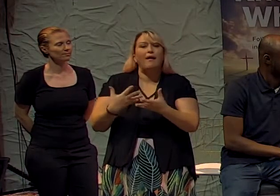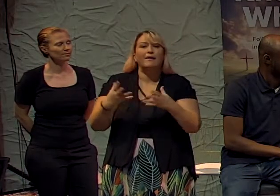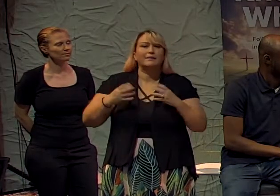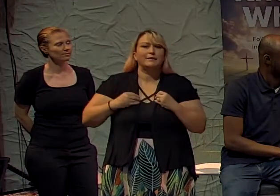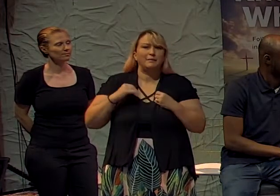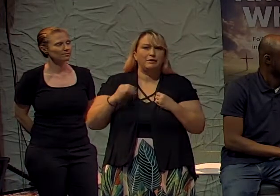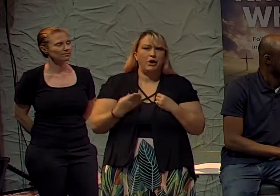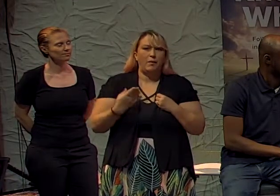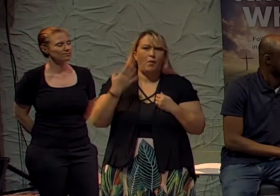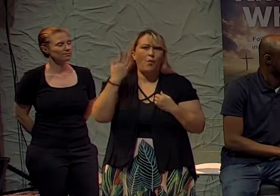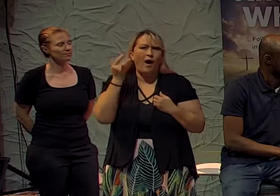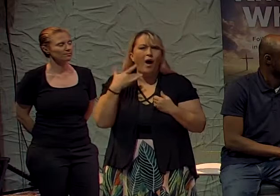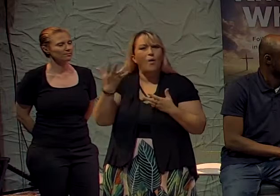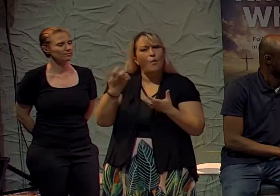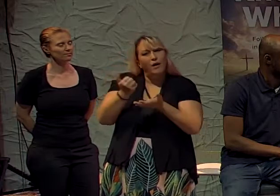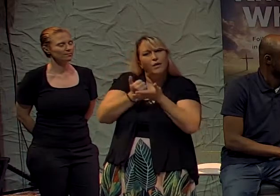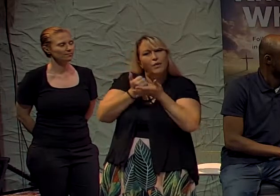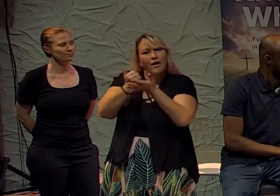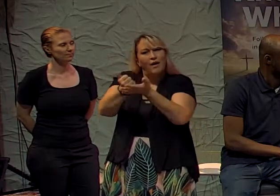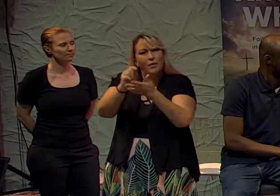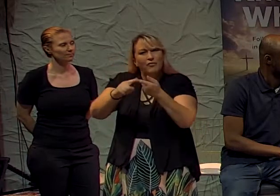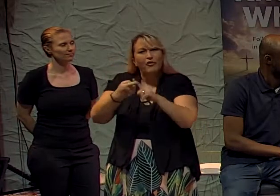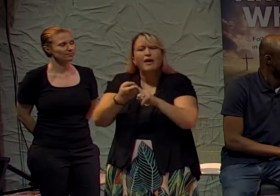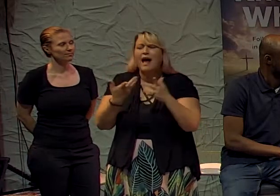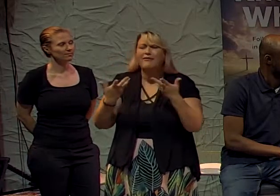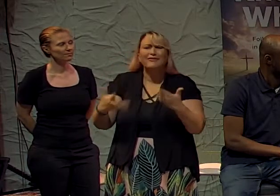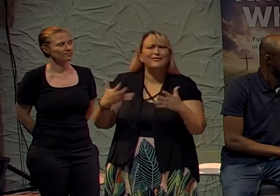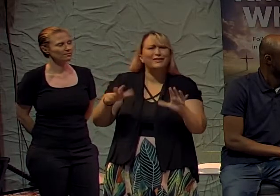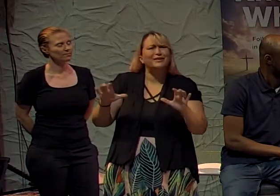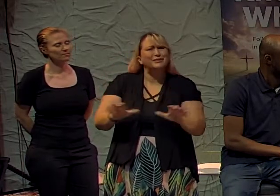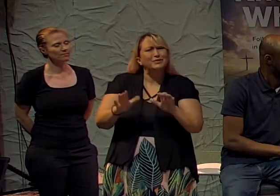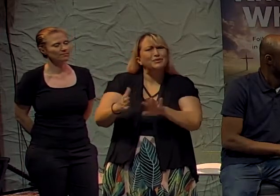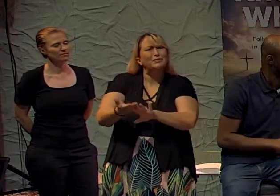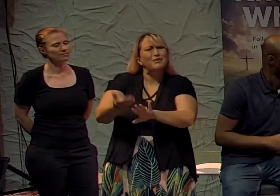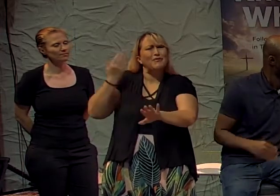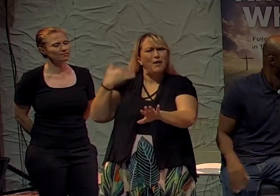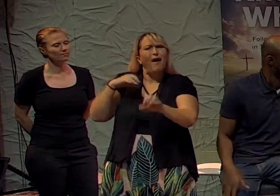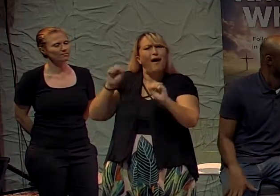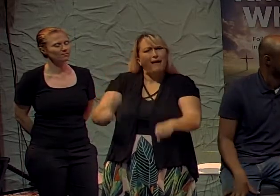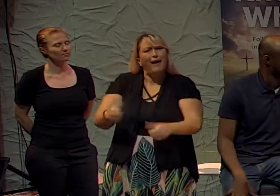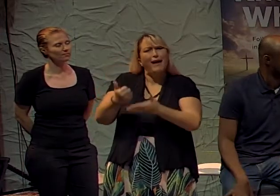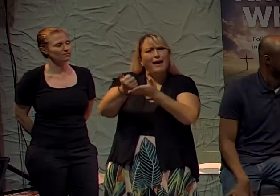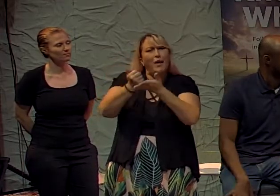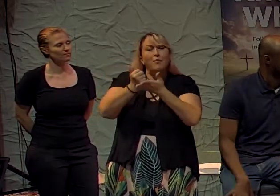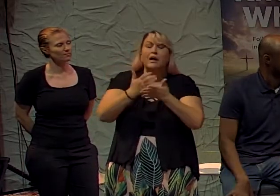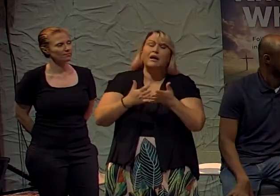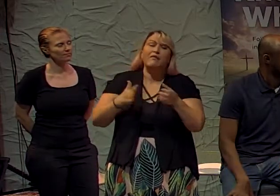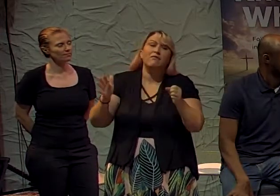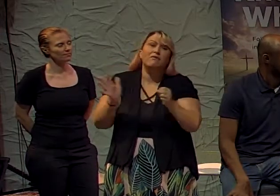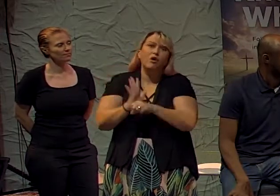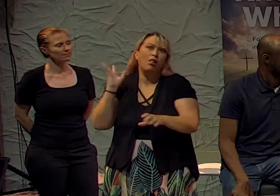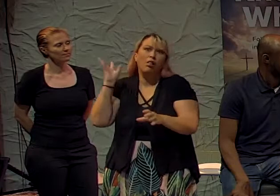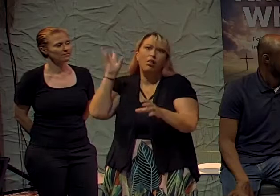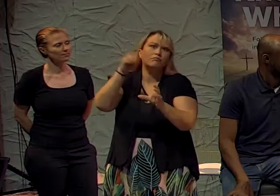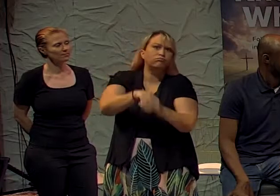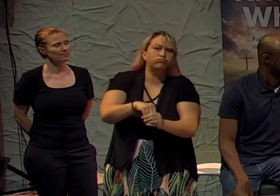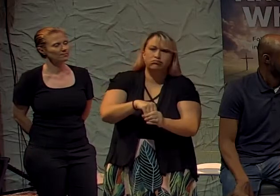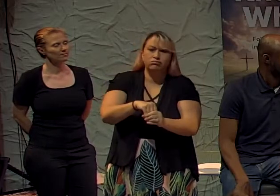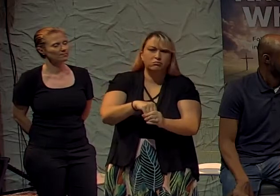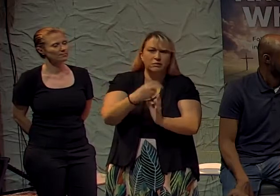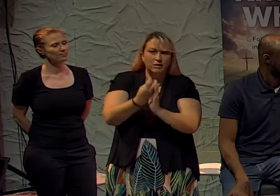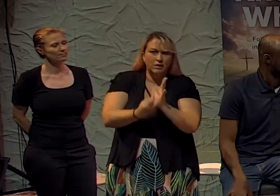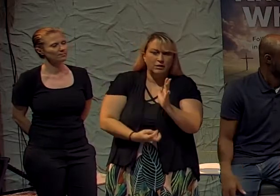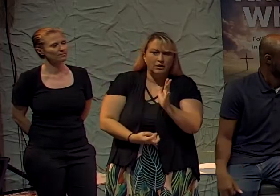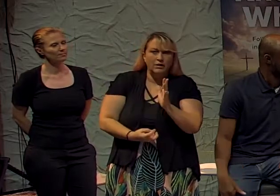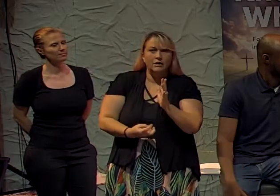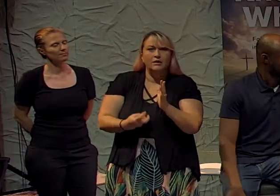because he wanted to help a friend and he said, I've done it before, I can help them, but he got involved fully and then took, CFO?